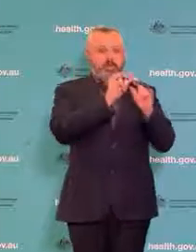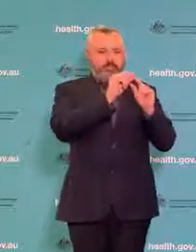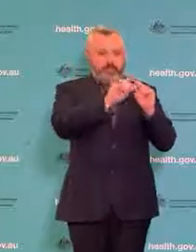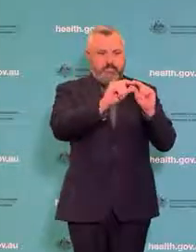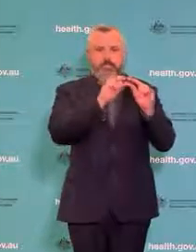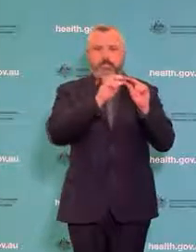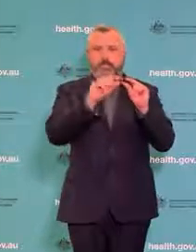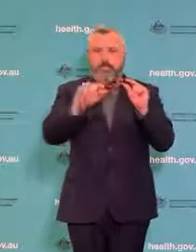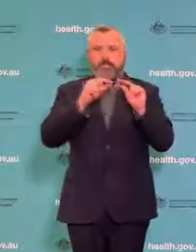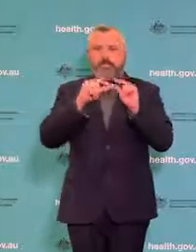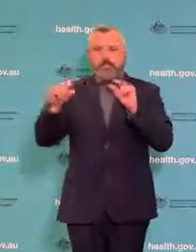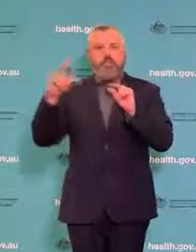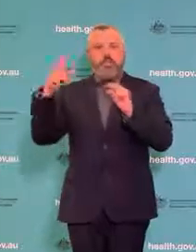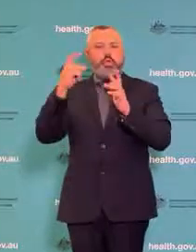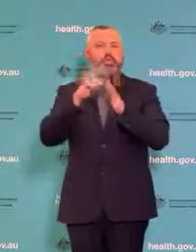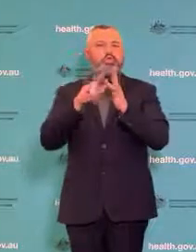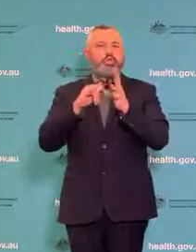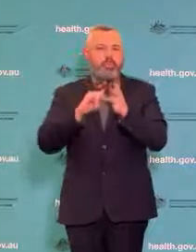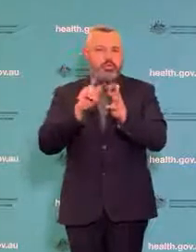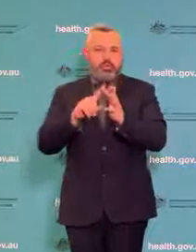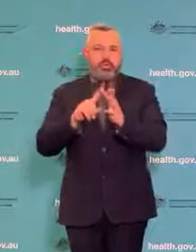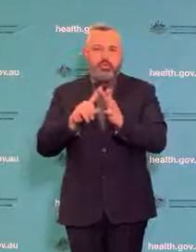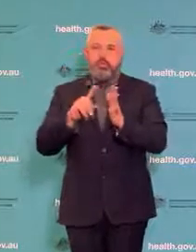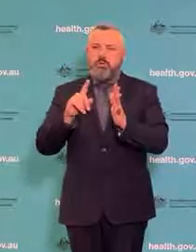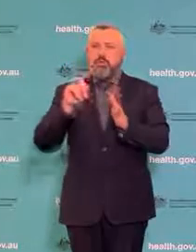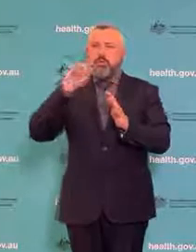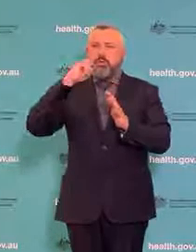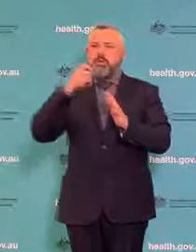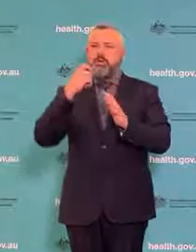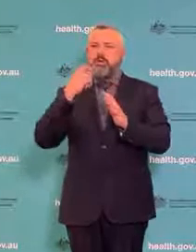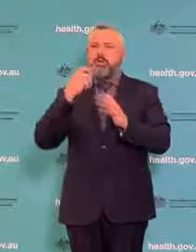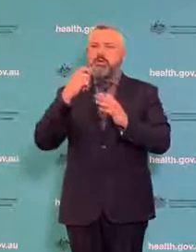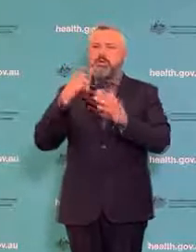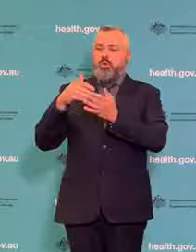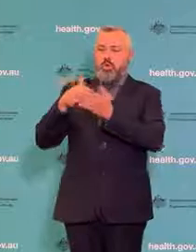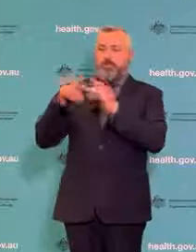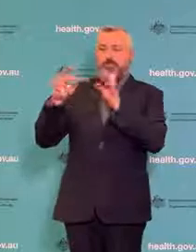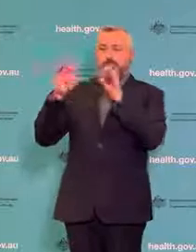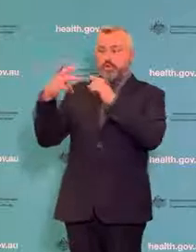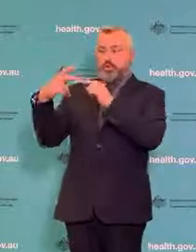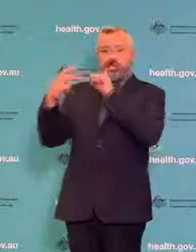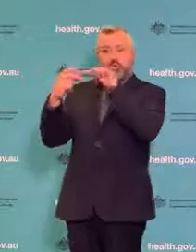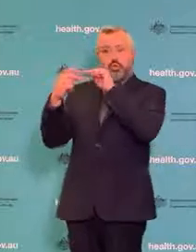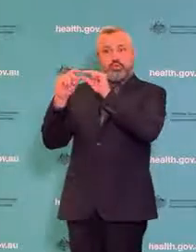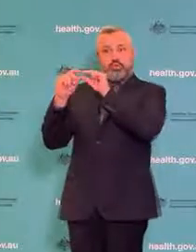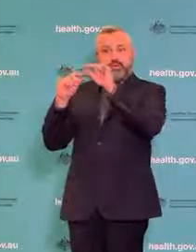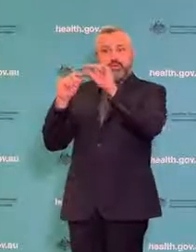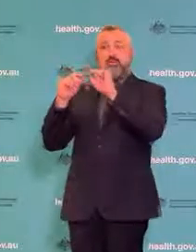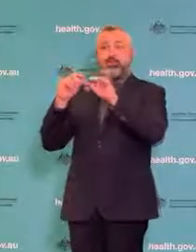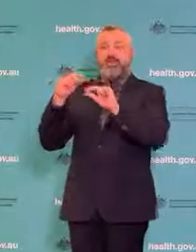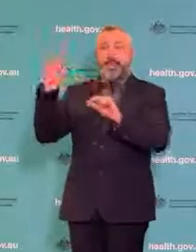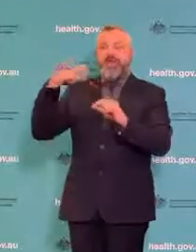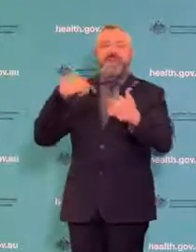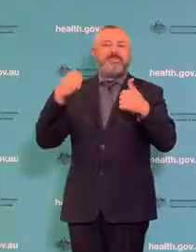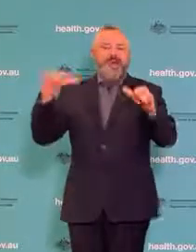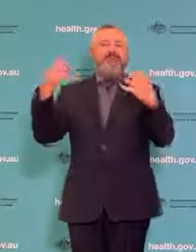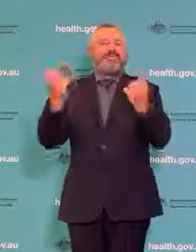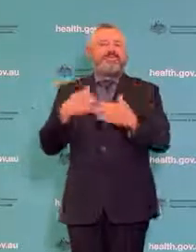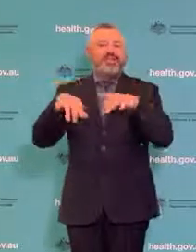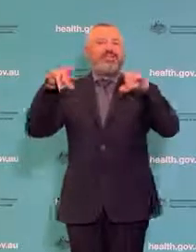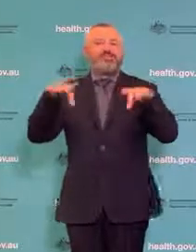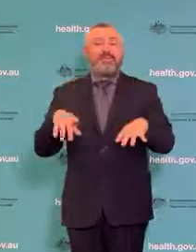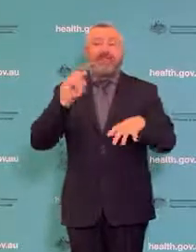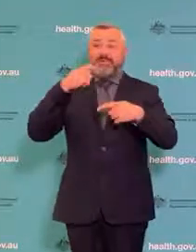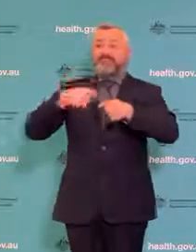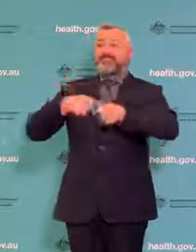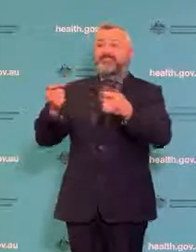So these are a welcome addition to our response. And as I say, they are now in the country and being distributed across the states and